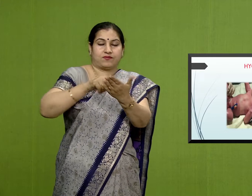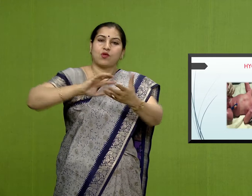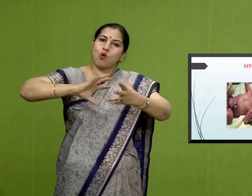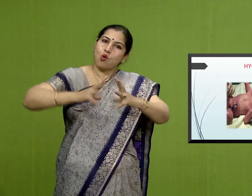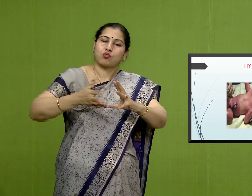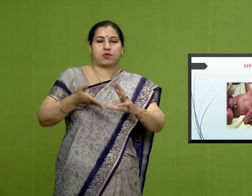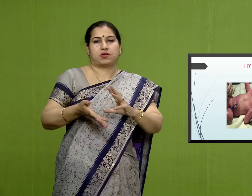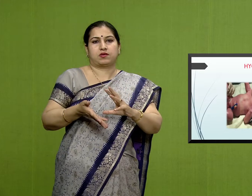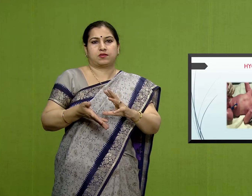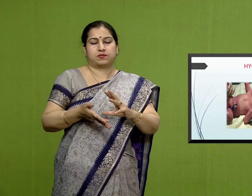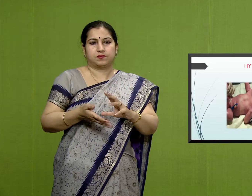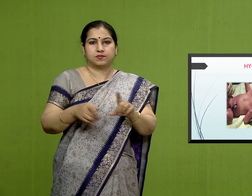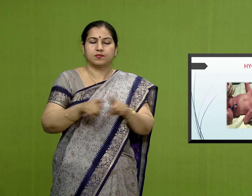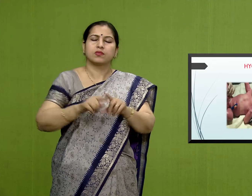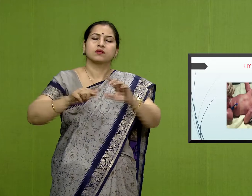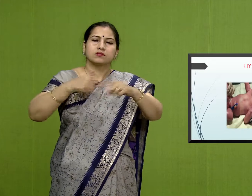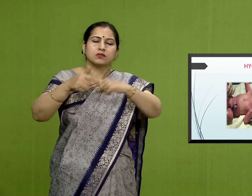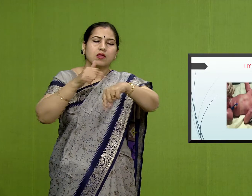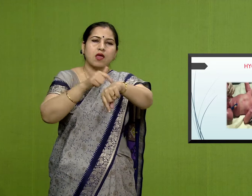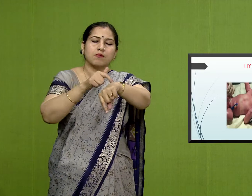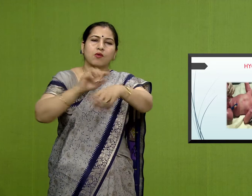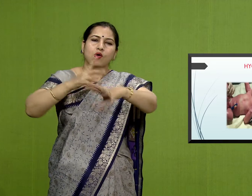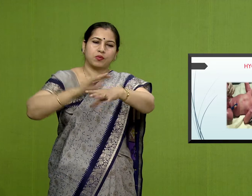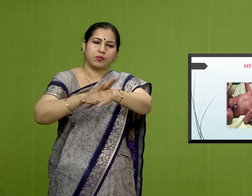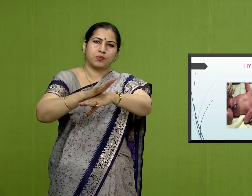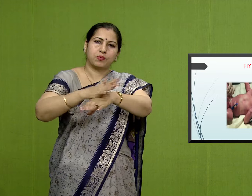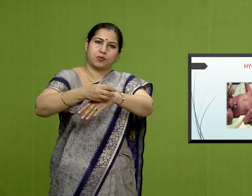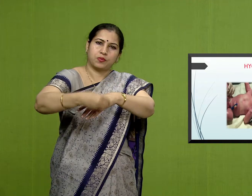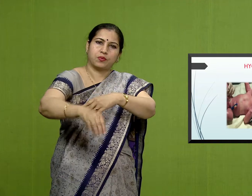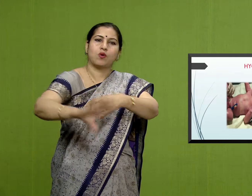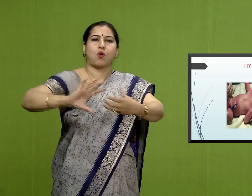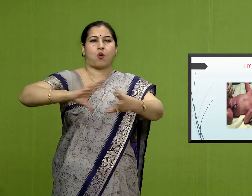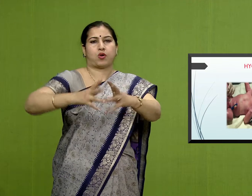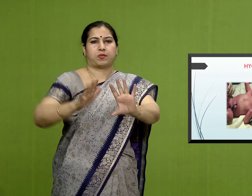automatically fall off after some time.